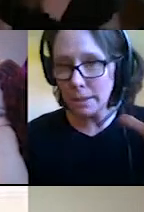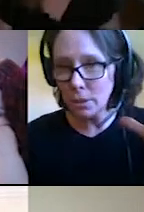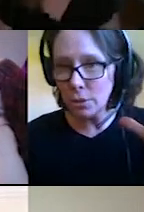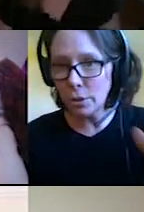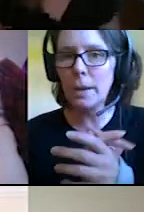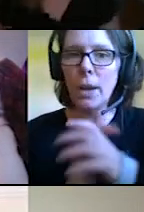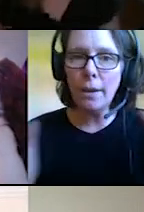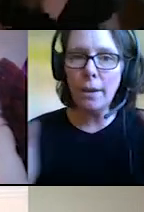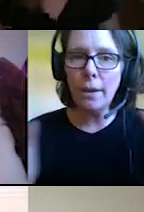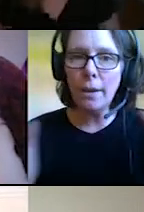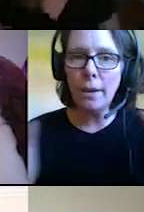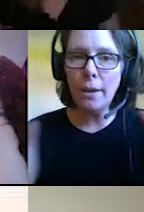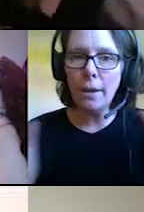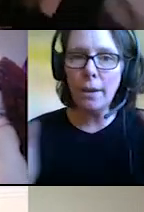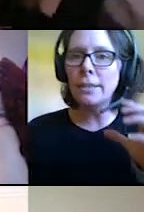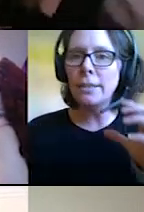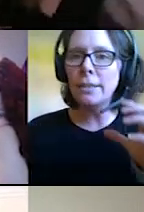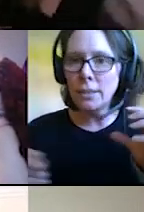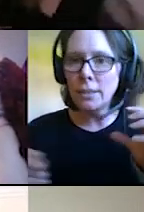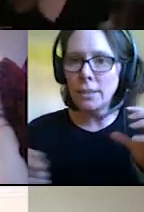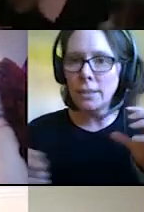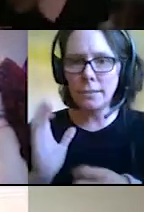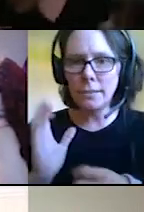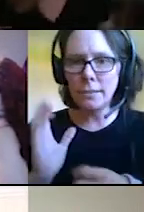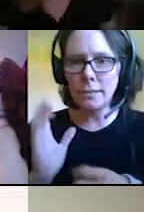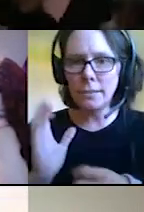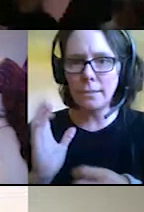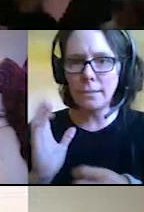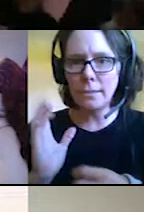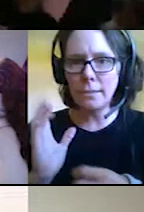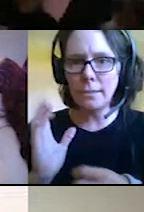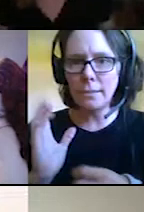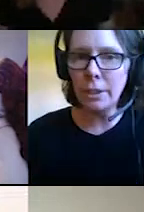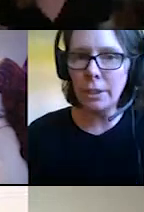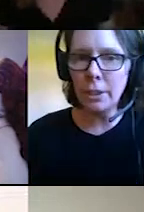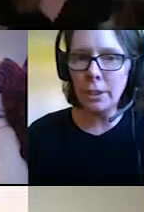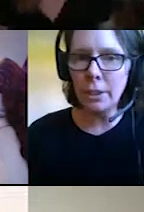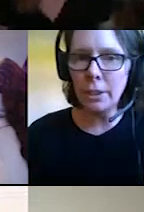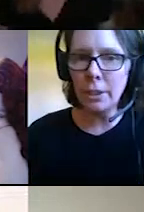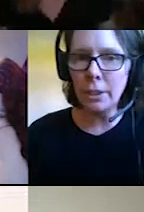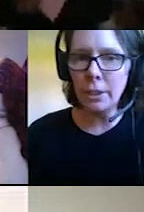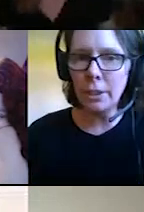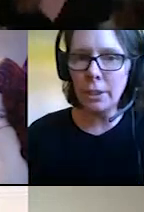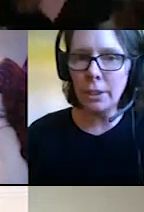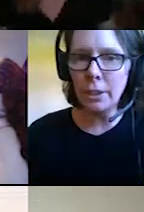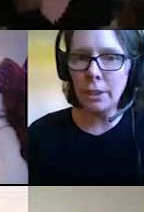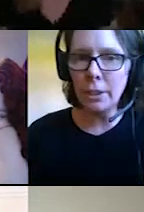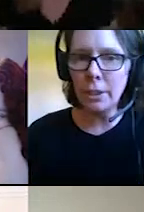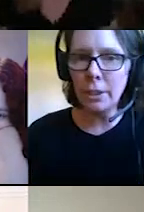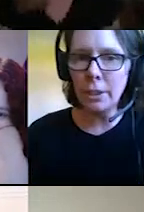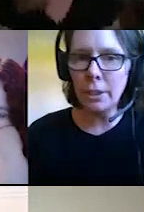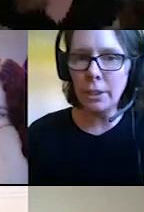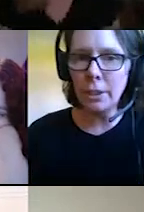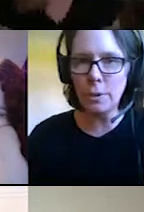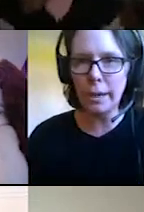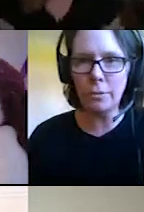that matches your group, have a watch of the video, and have a think about what vocabulary you're going to be signing with each of those books. Are we ready to go